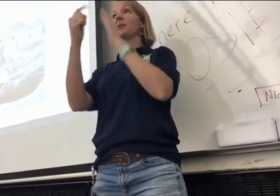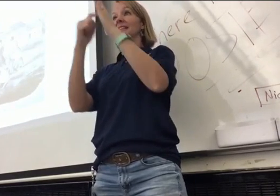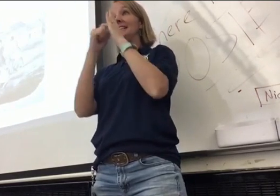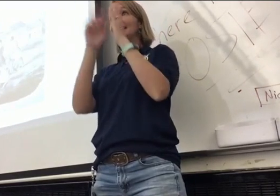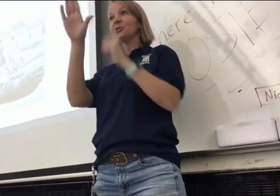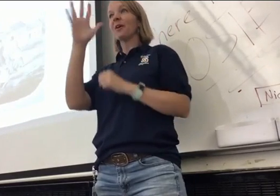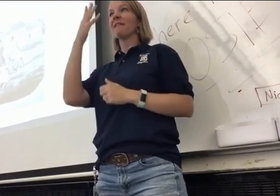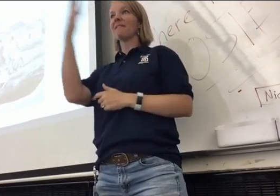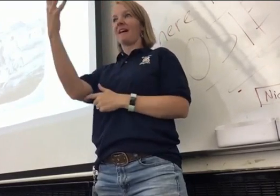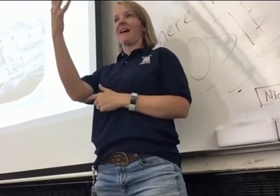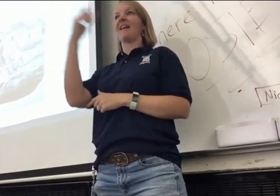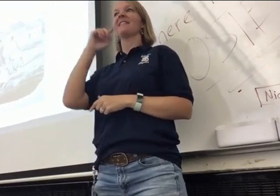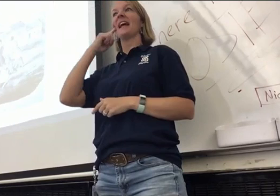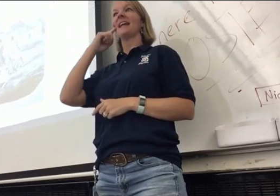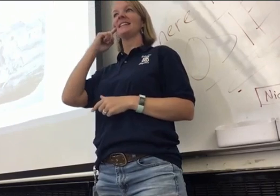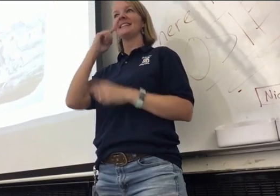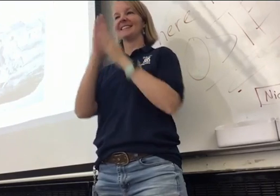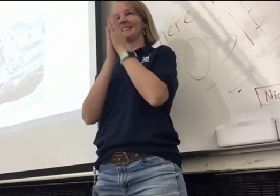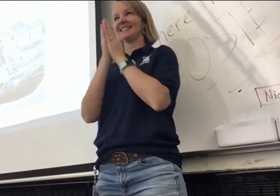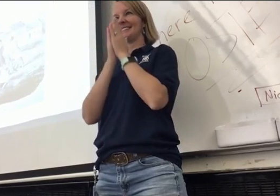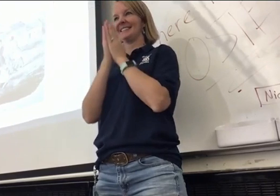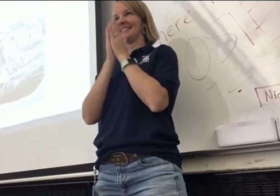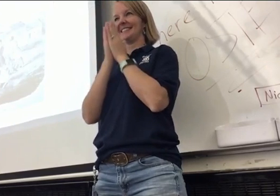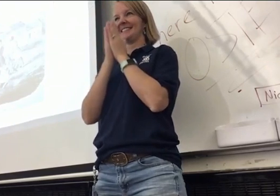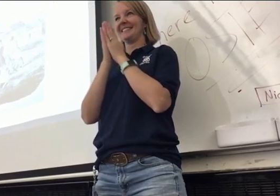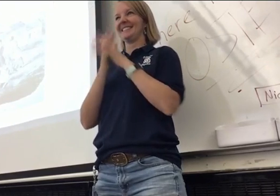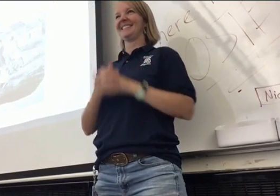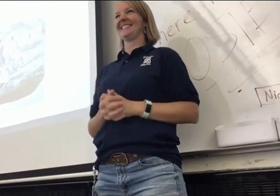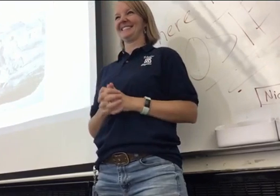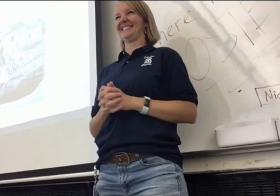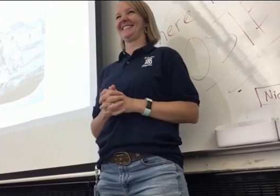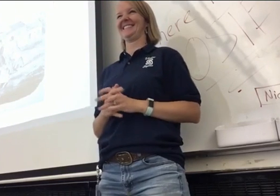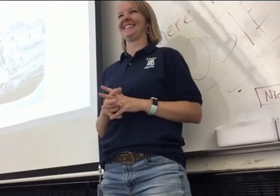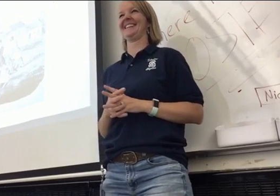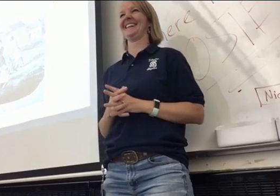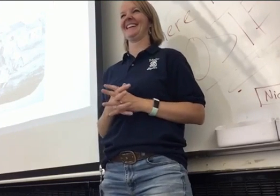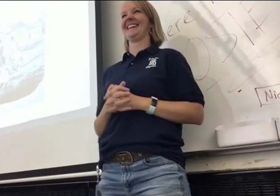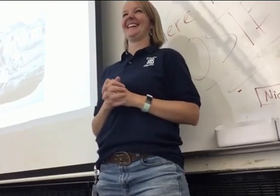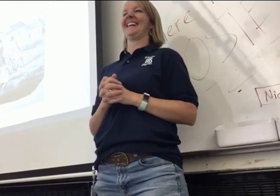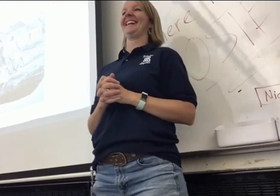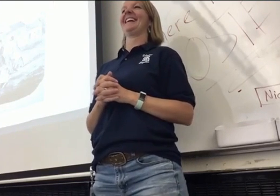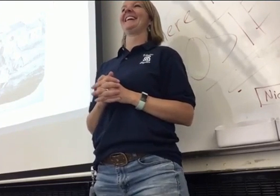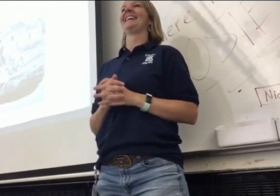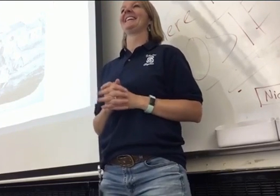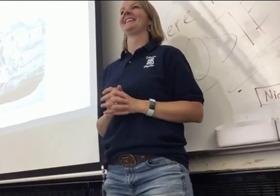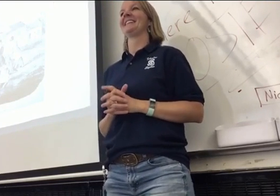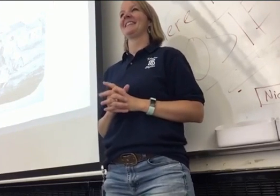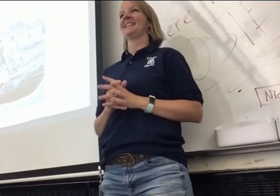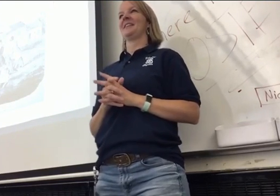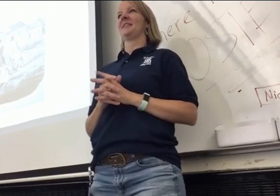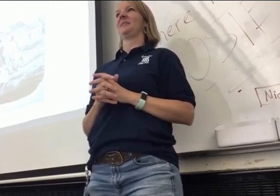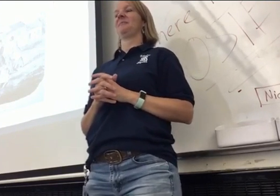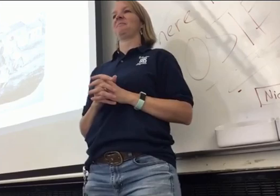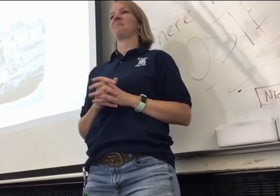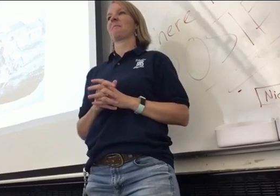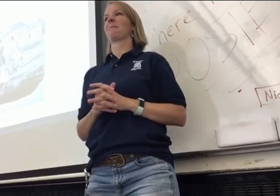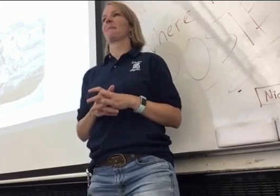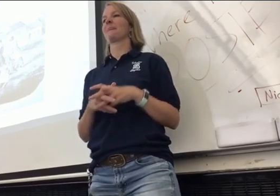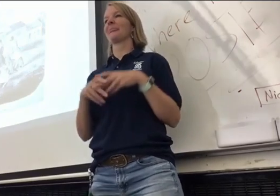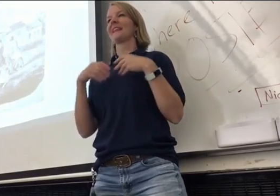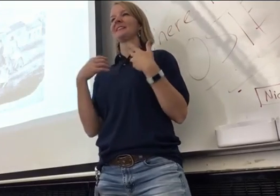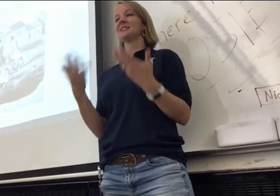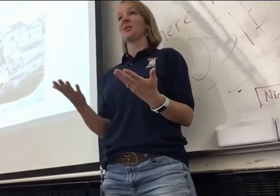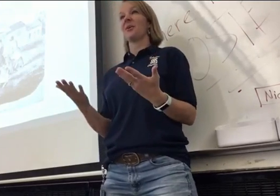pieces of candy. Make sure you have your 5 pieces of candy. All right,